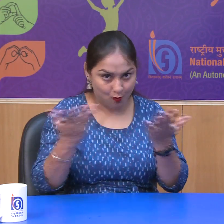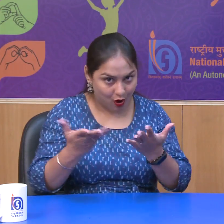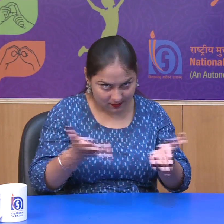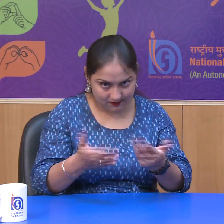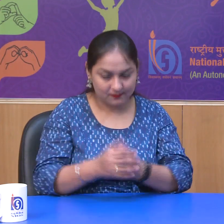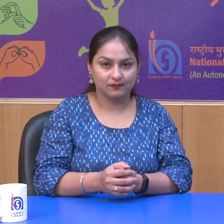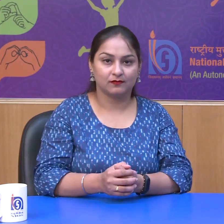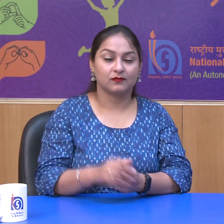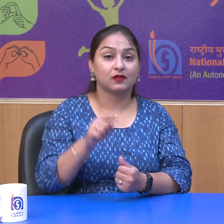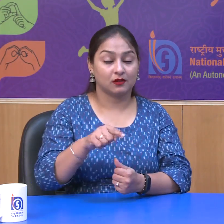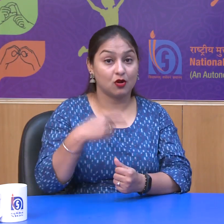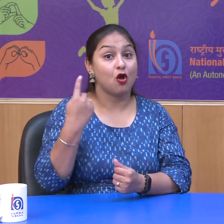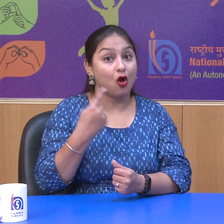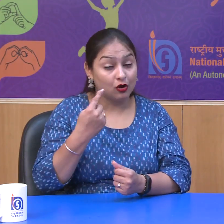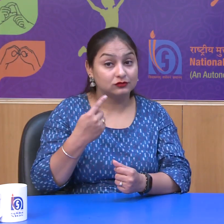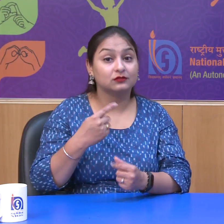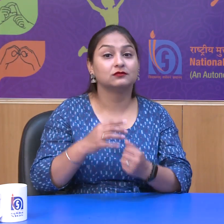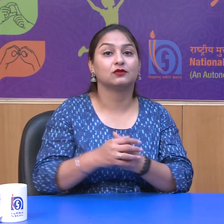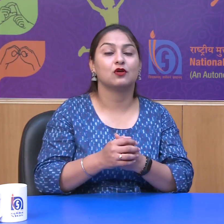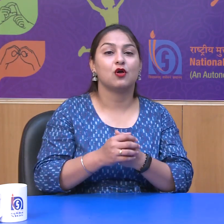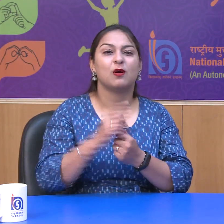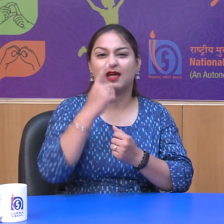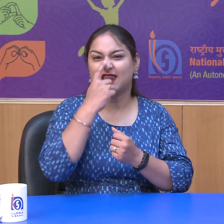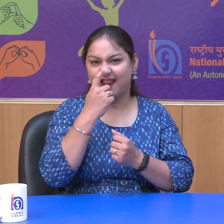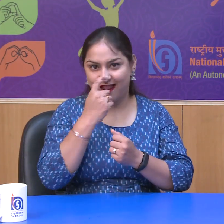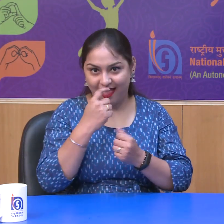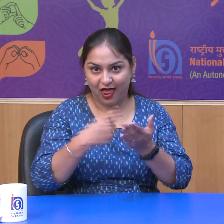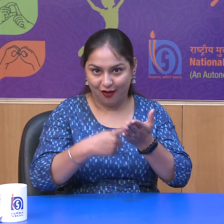We also learned about Blue Revolution